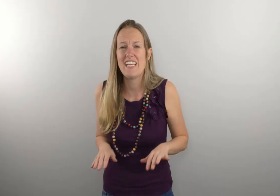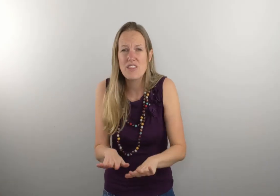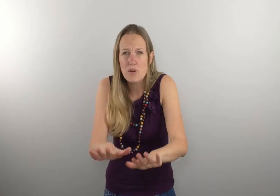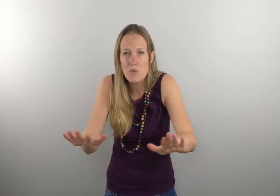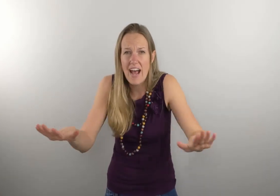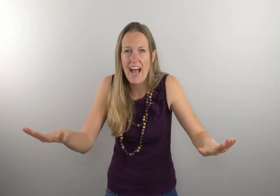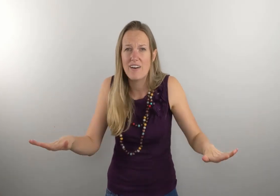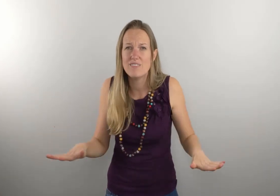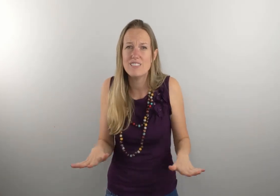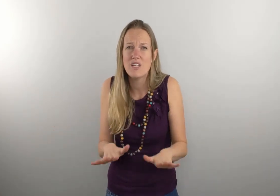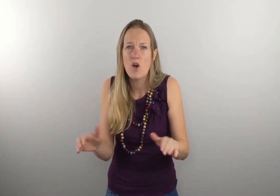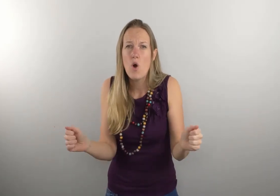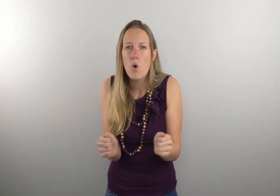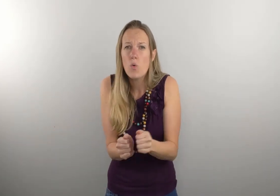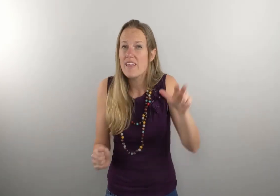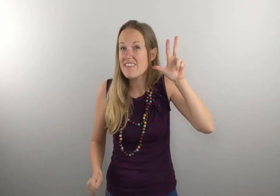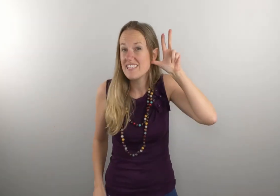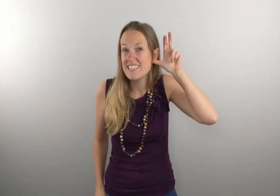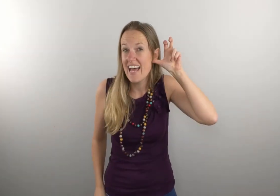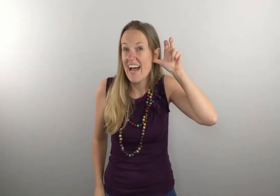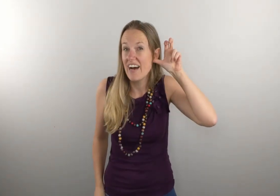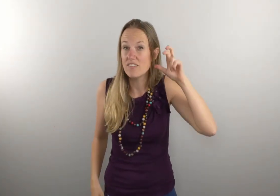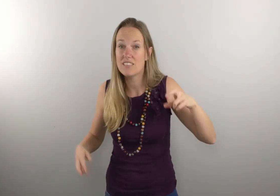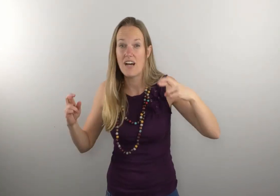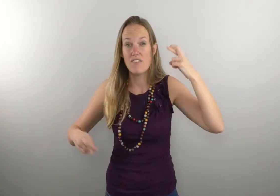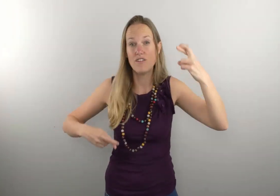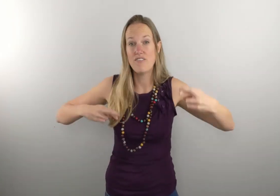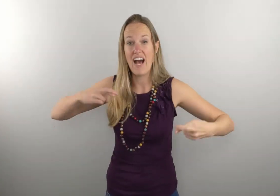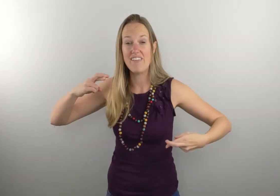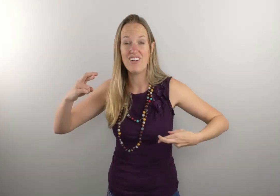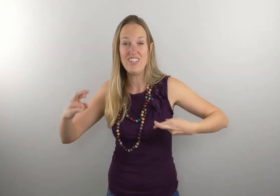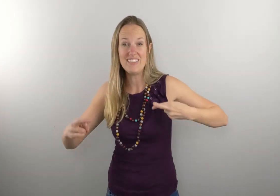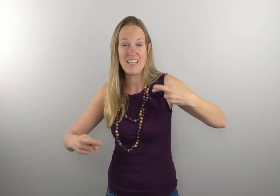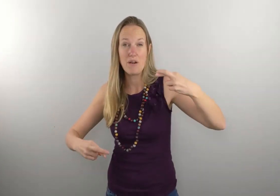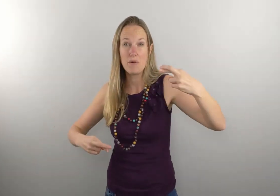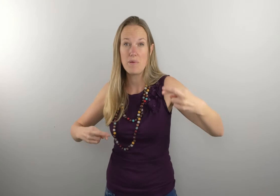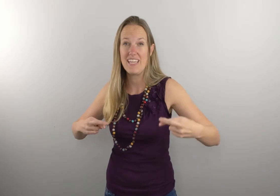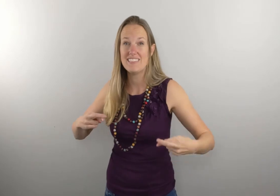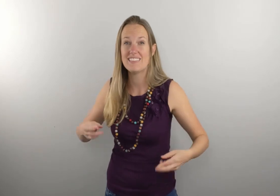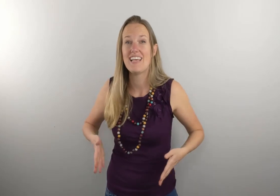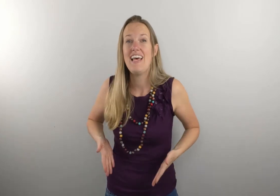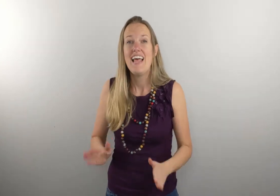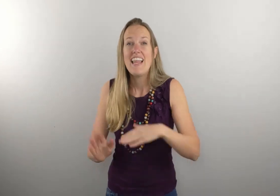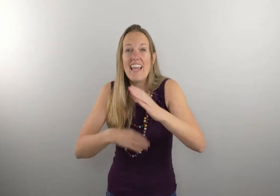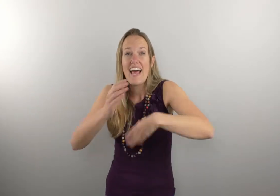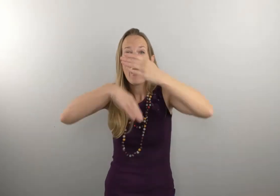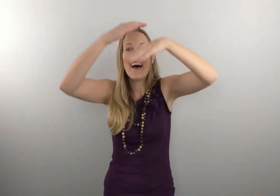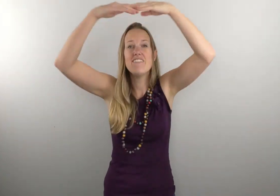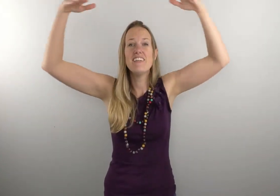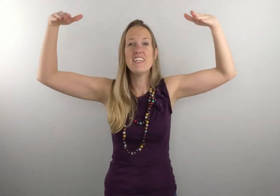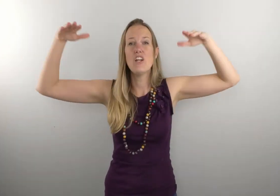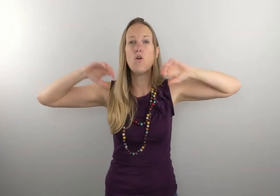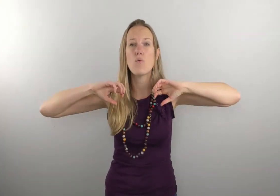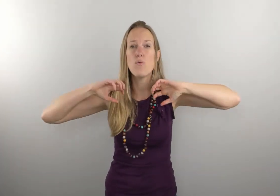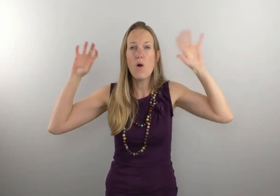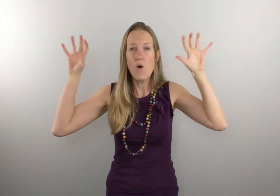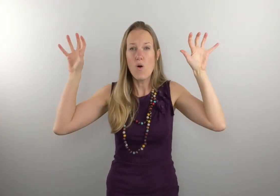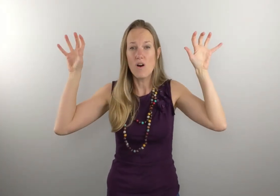the ground with the sound of revival. And then that repeats. Let heaven